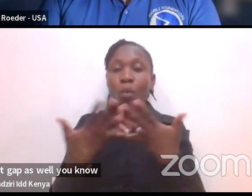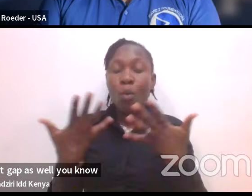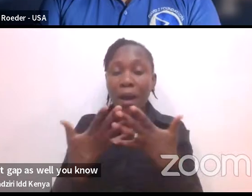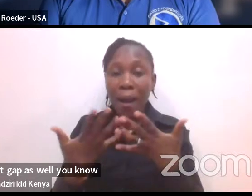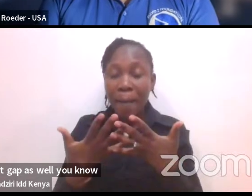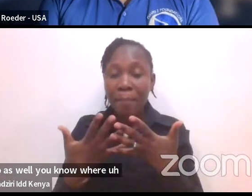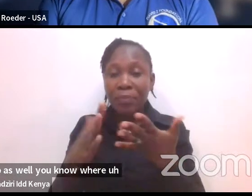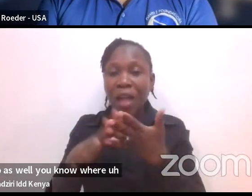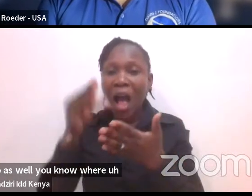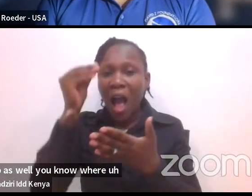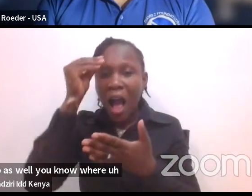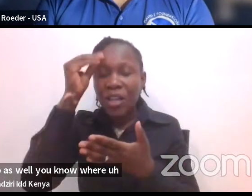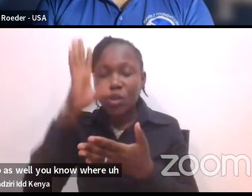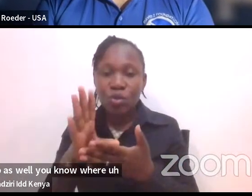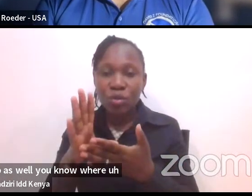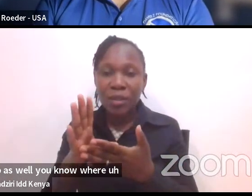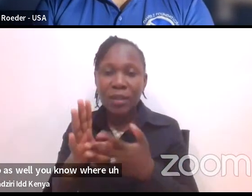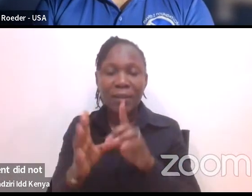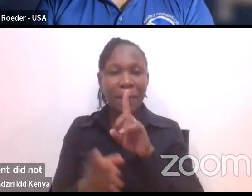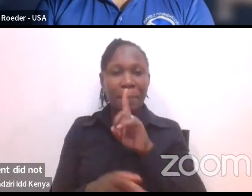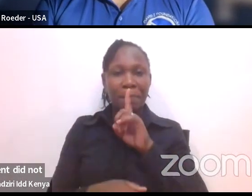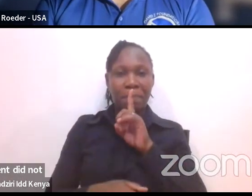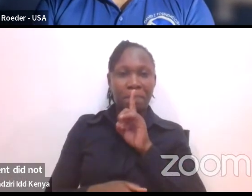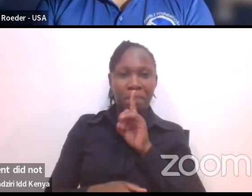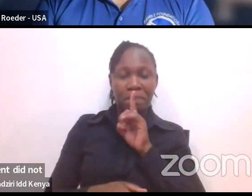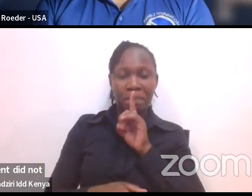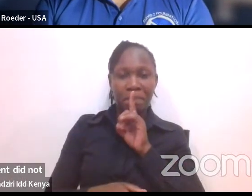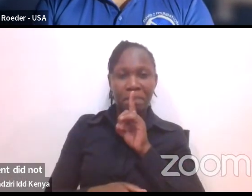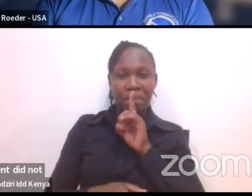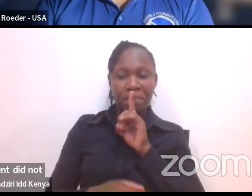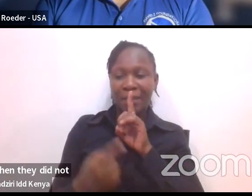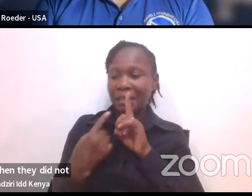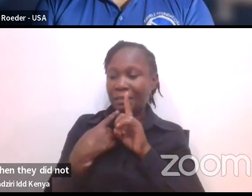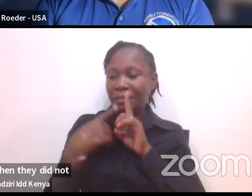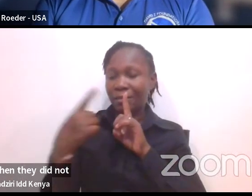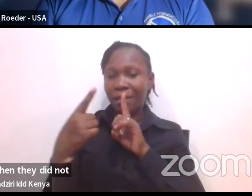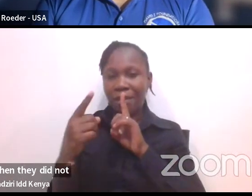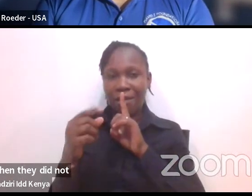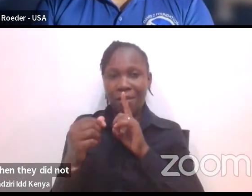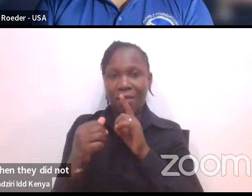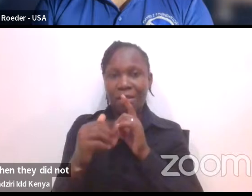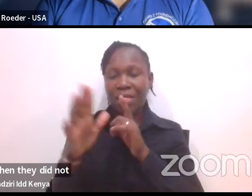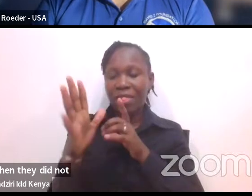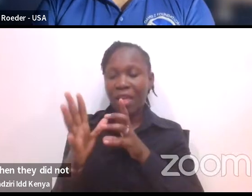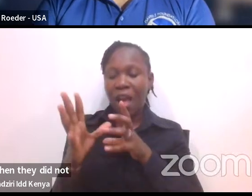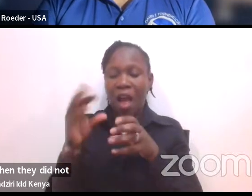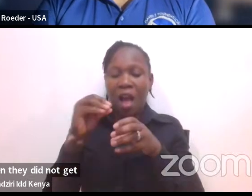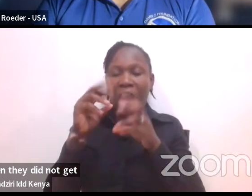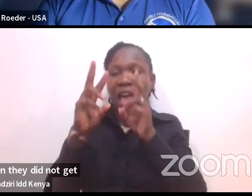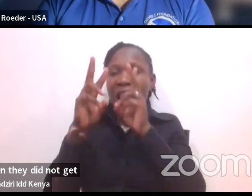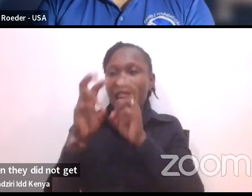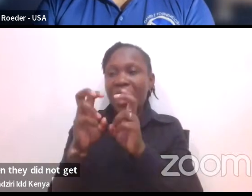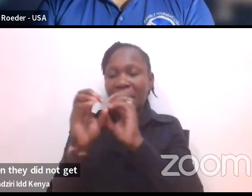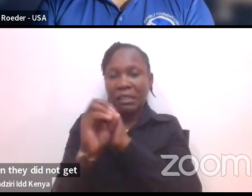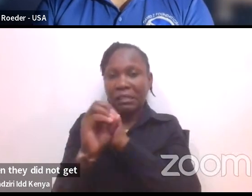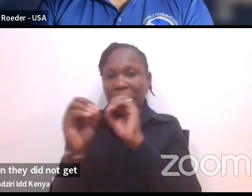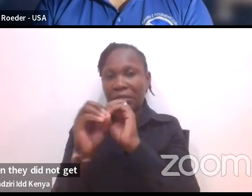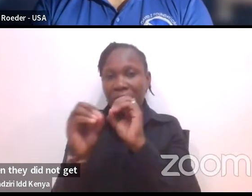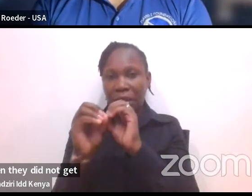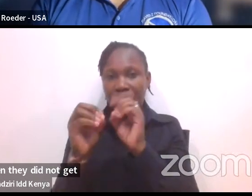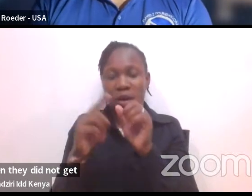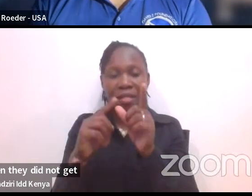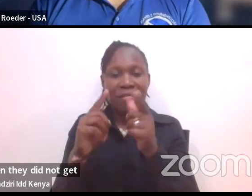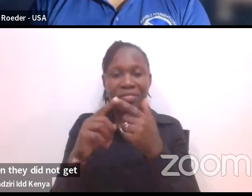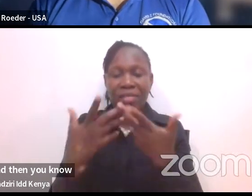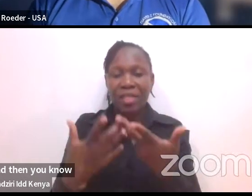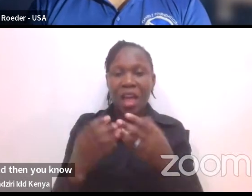student did not disclose, so then they did not get their accommodations, and then a student